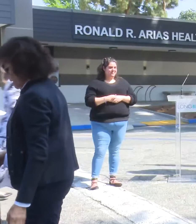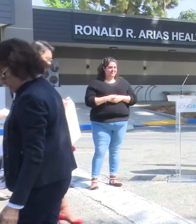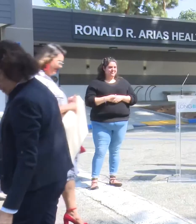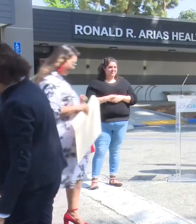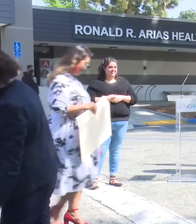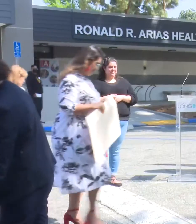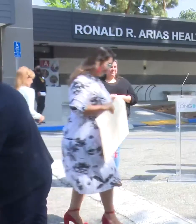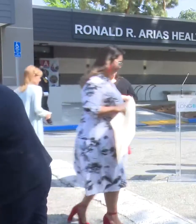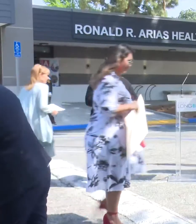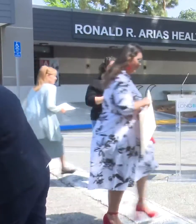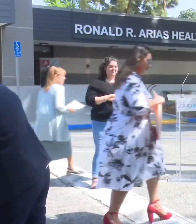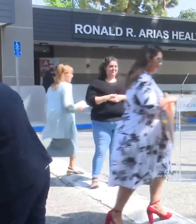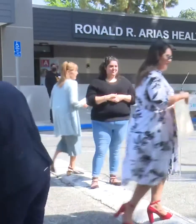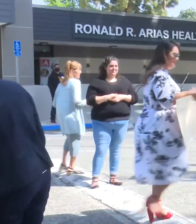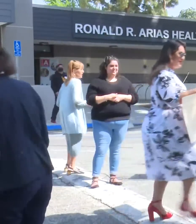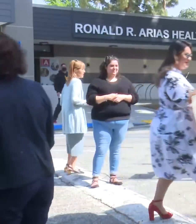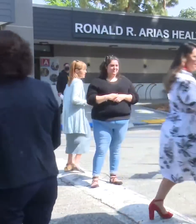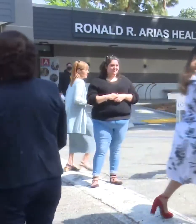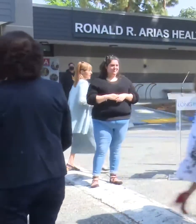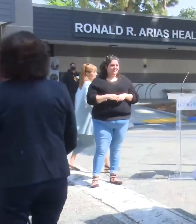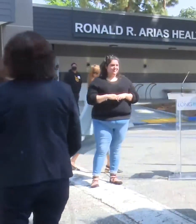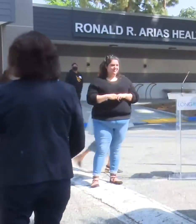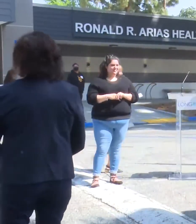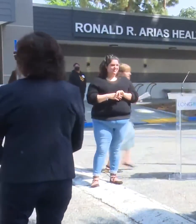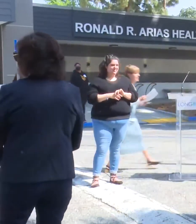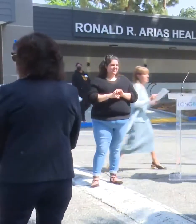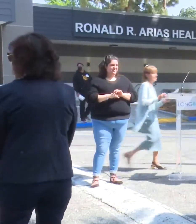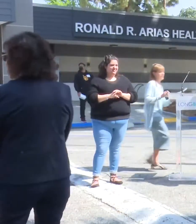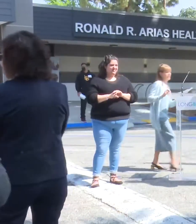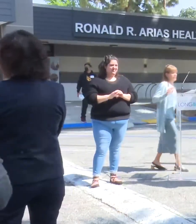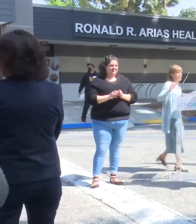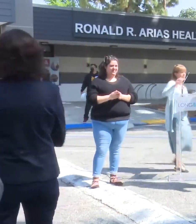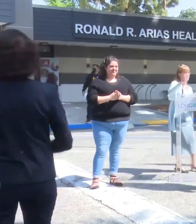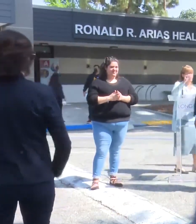All right. Okay. All right. Go ahead. Do what you want.